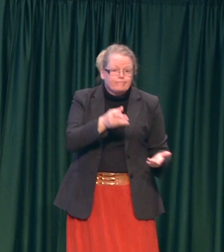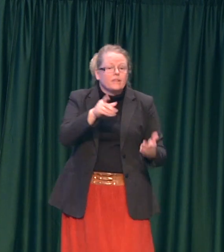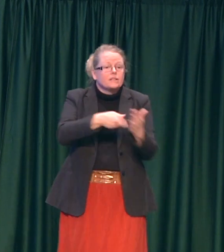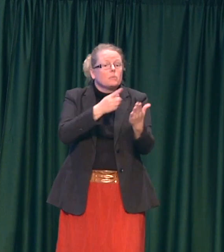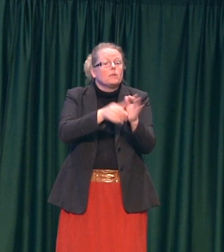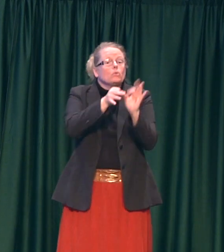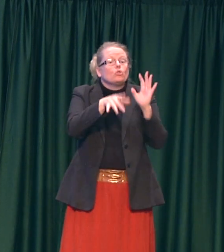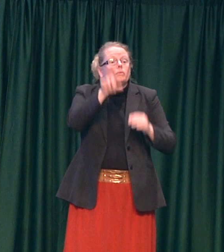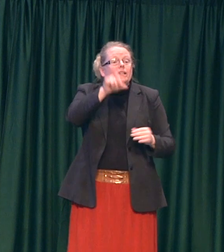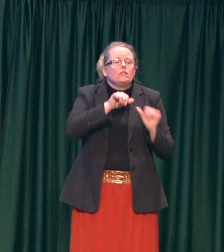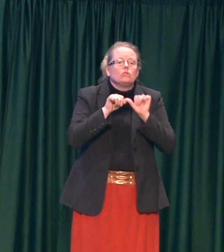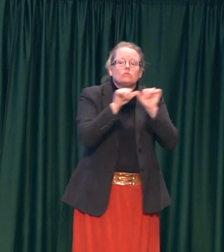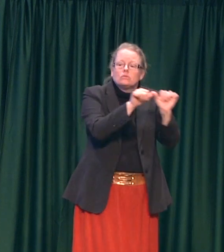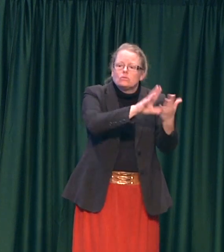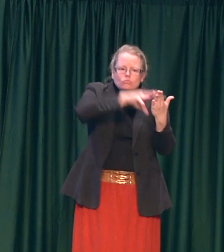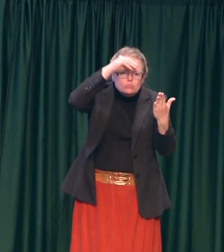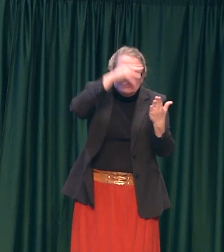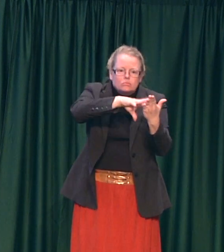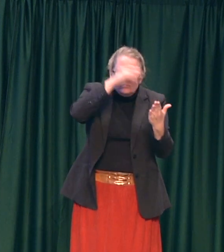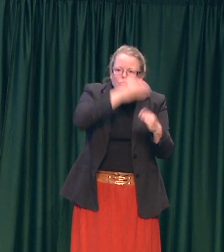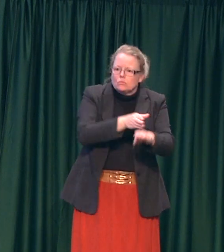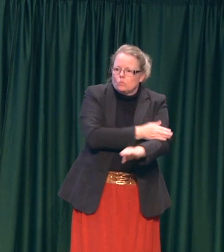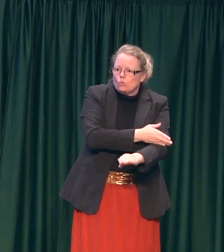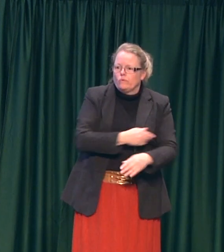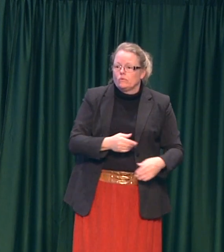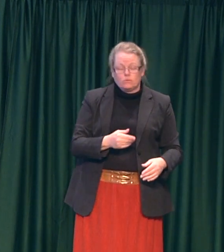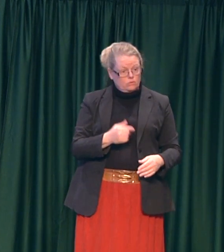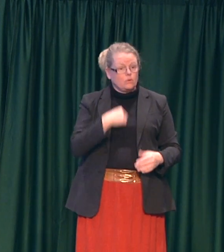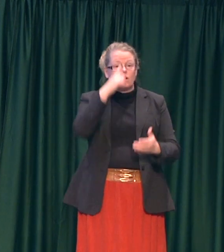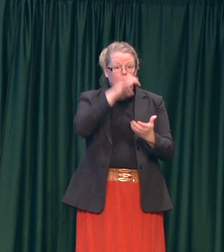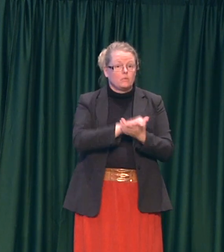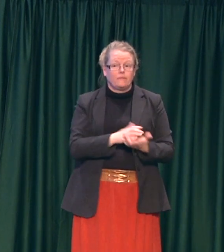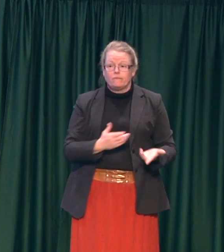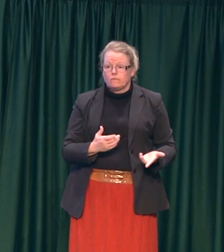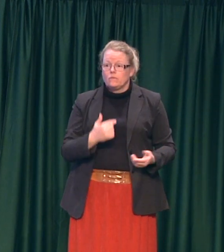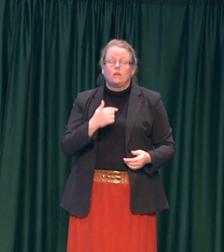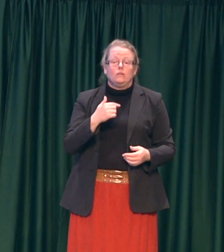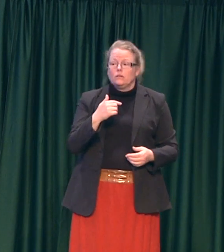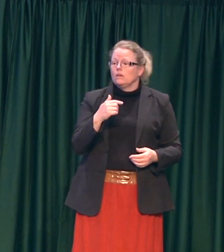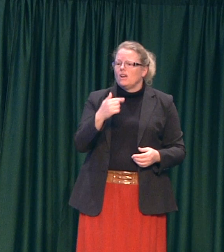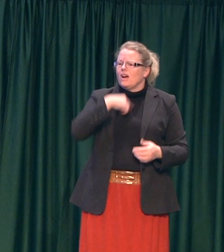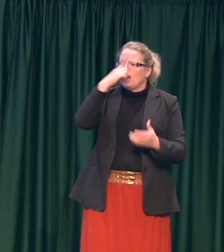So that means that they need to further their education sometimes. Absolutely. I would agree with